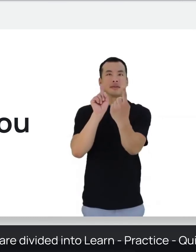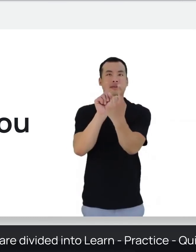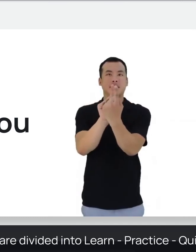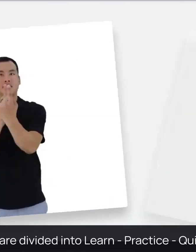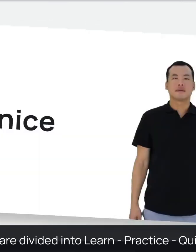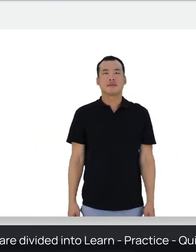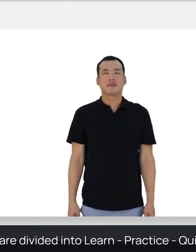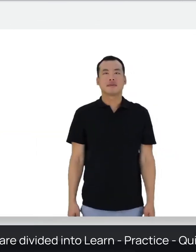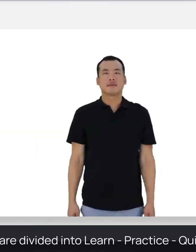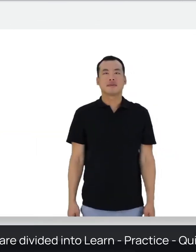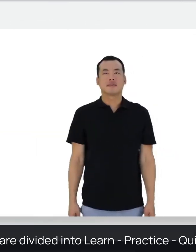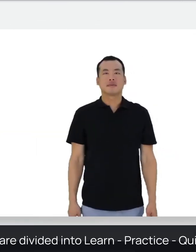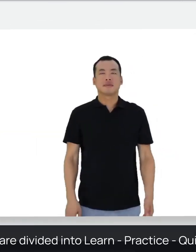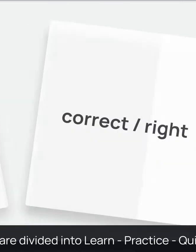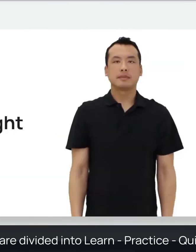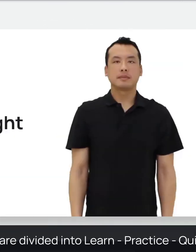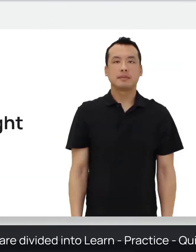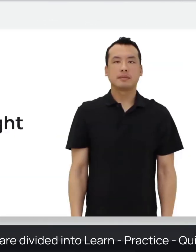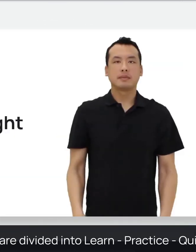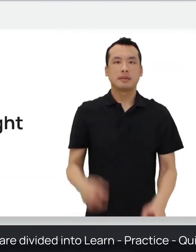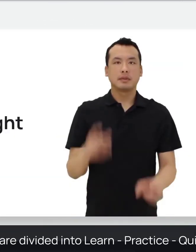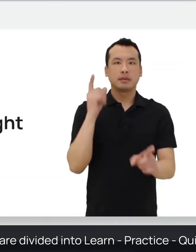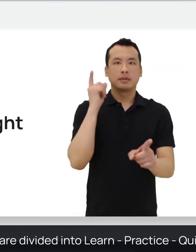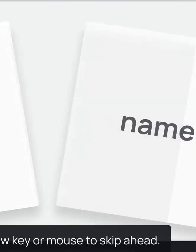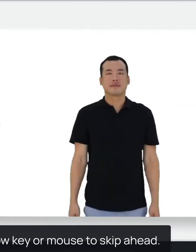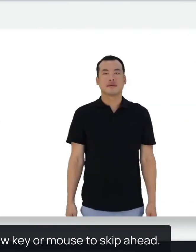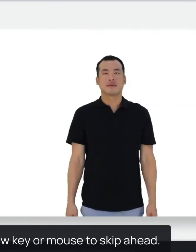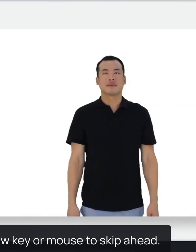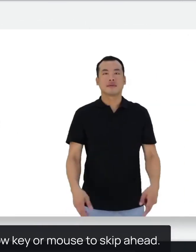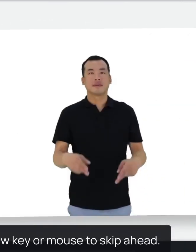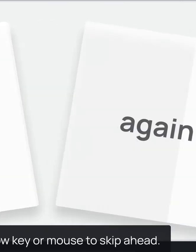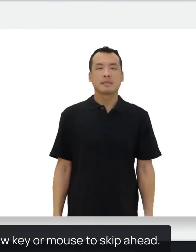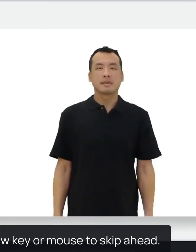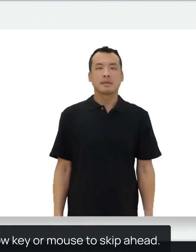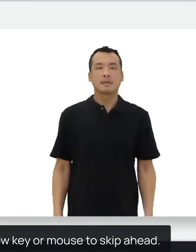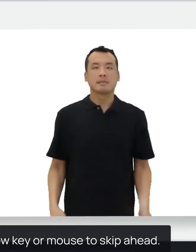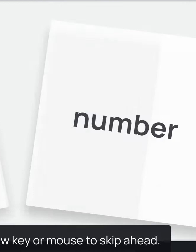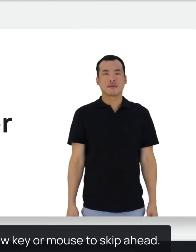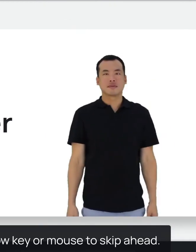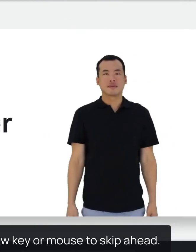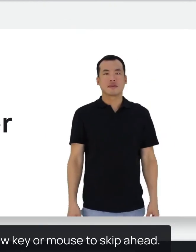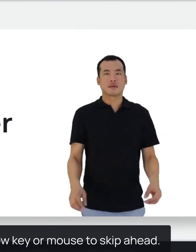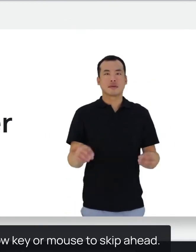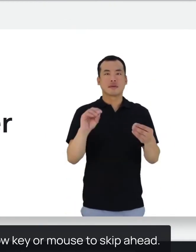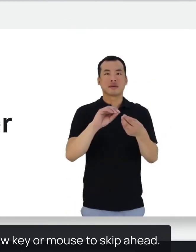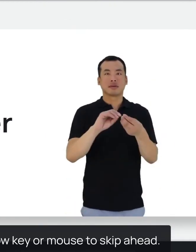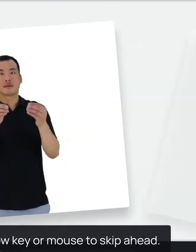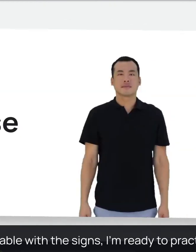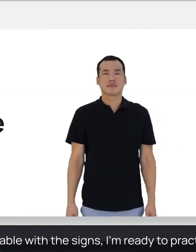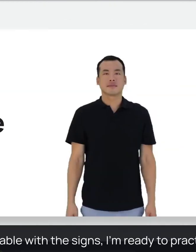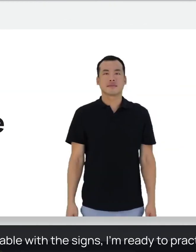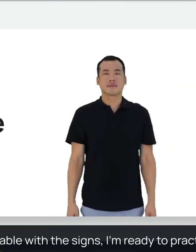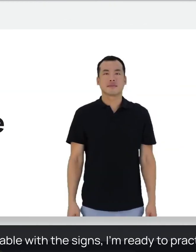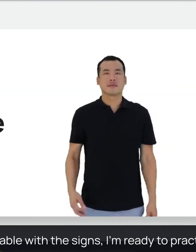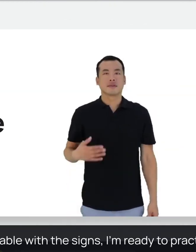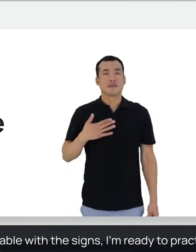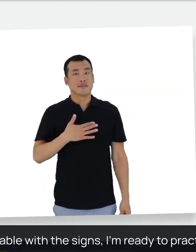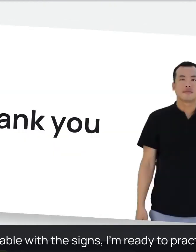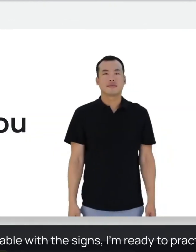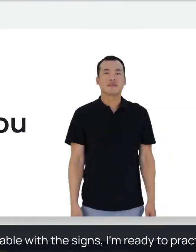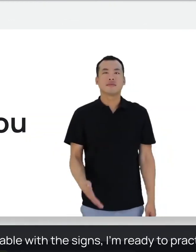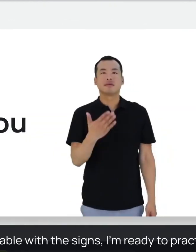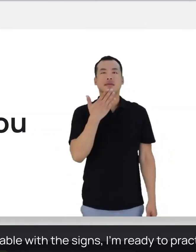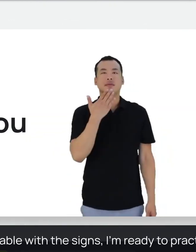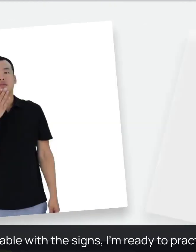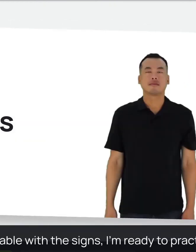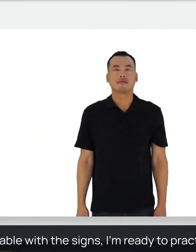are divided into learn, practice, and quiz sections. Use the arrow key or mouse to skip ahead. Now